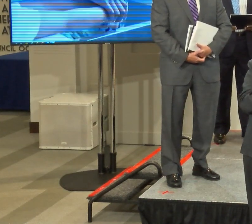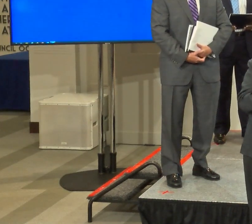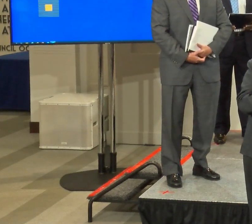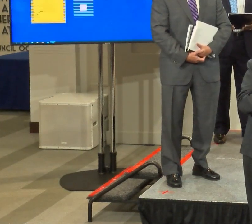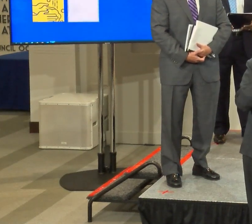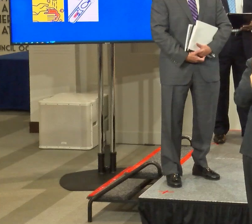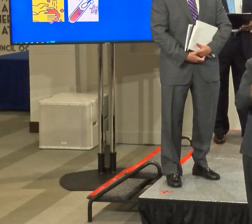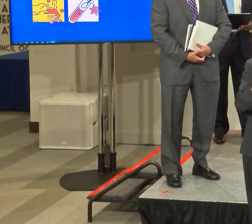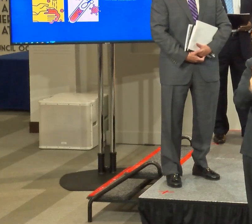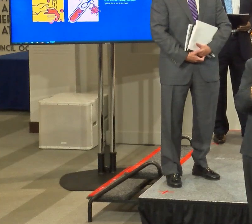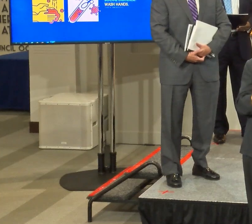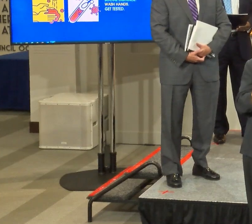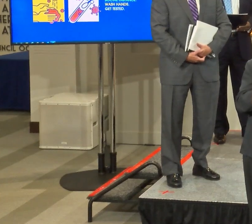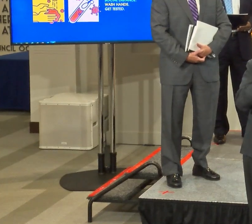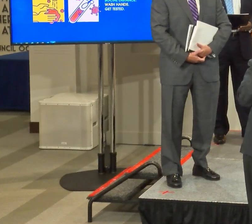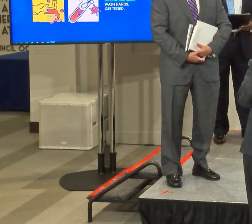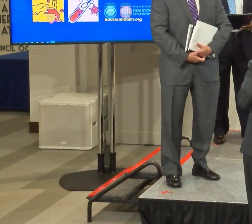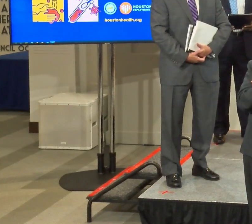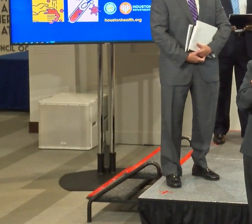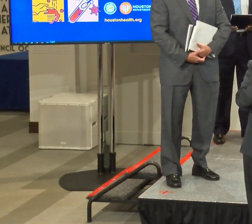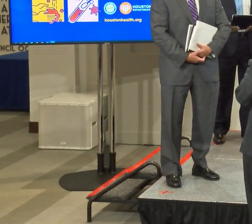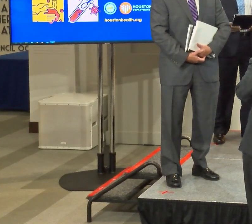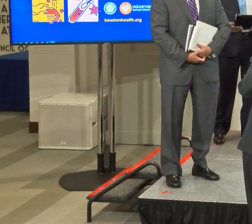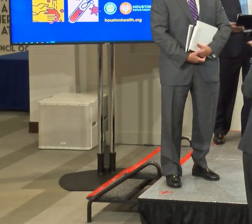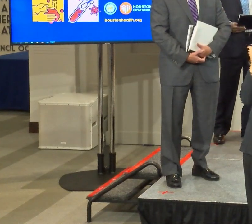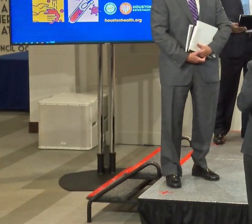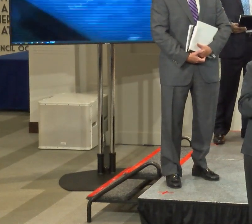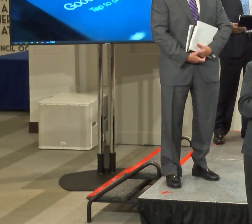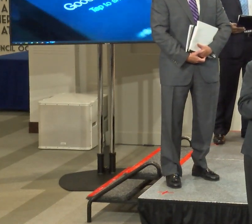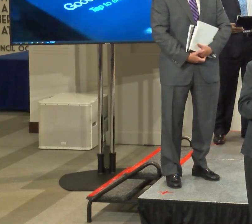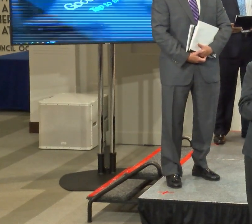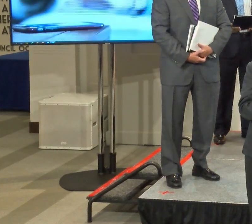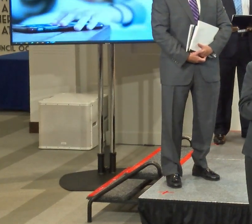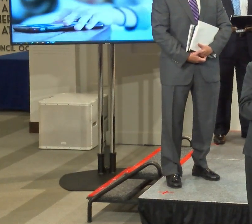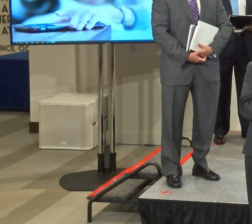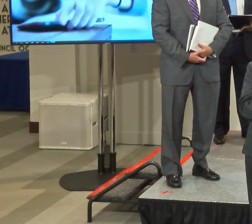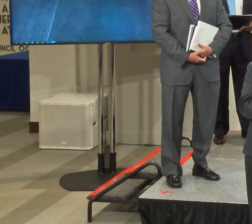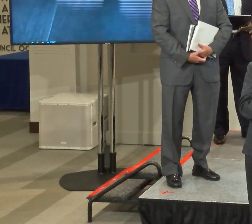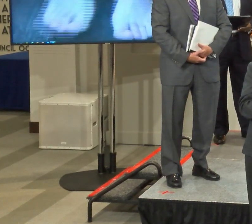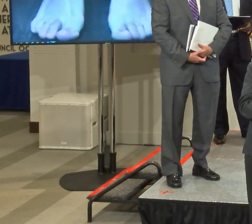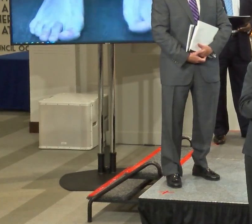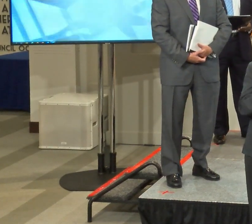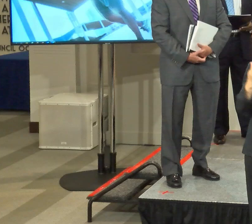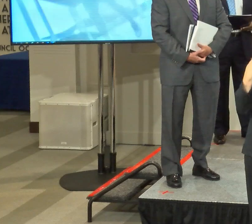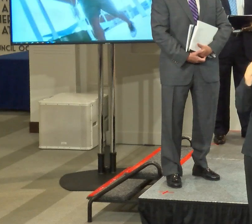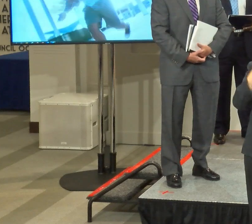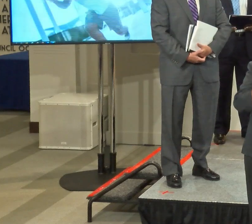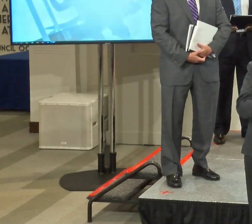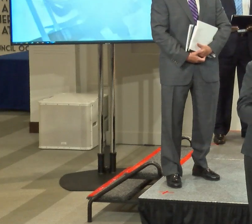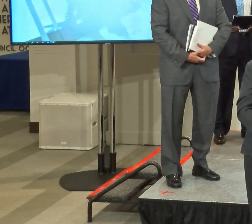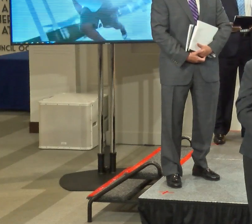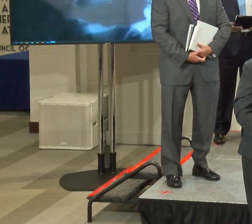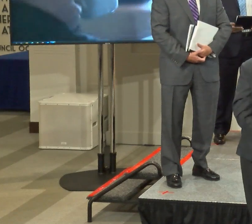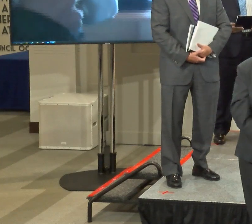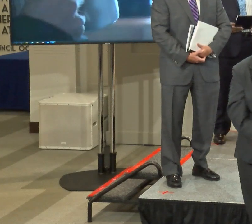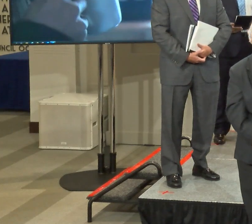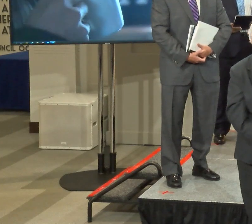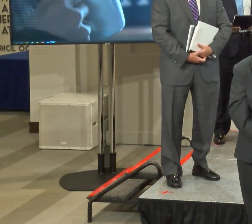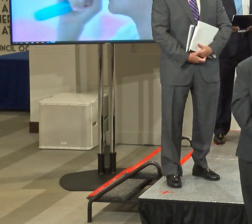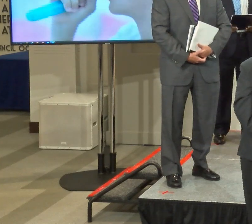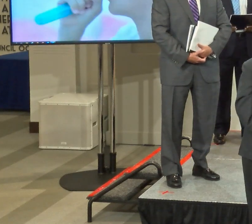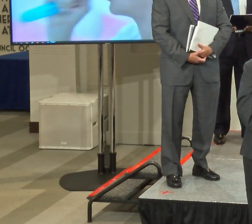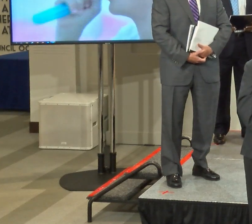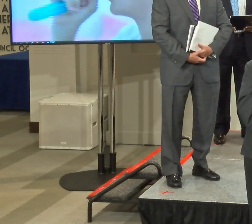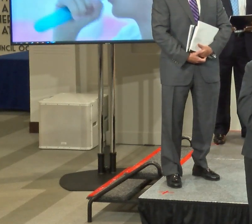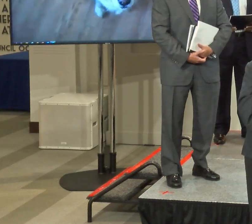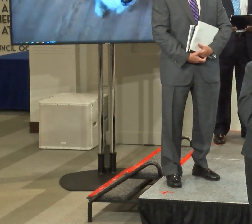get tested, don't stop, don't forget. Todos tenemos nuestras pequeñas rutinas. Cosas que hacemos